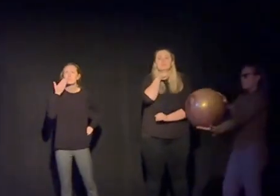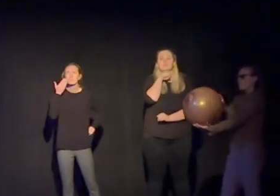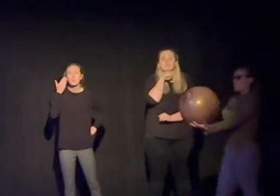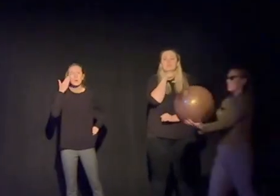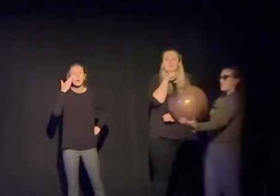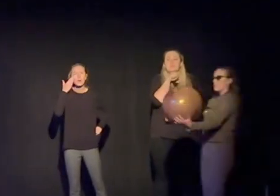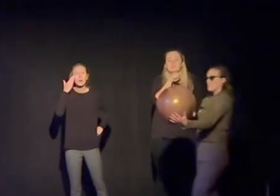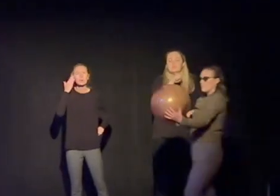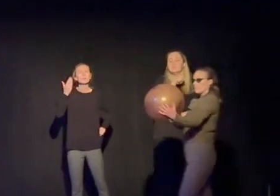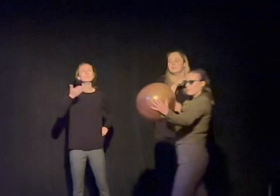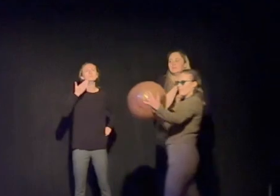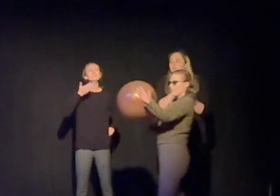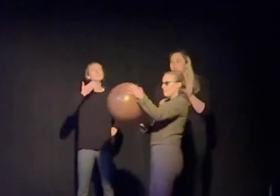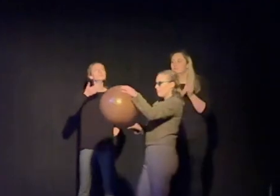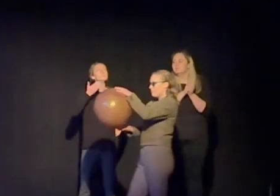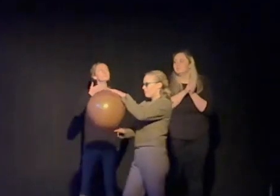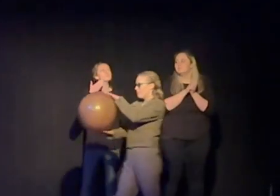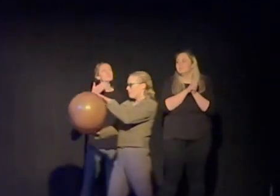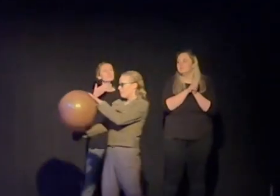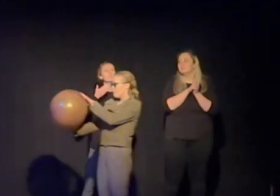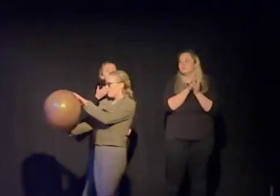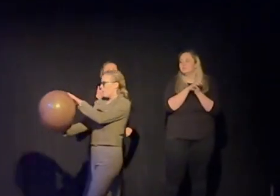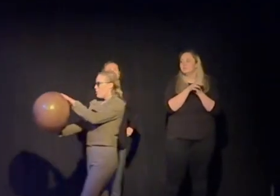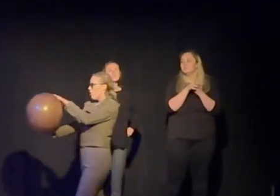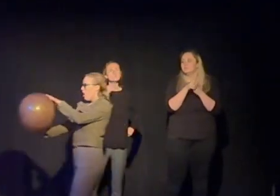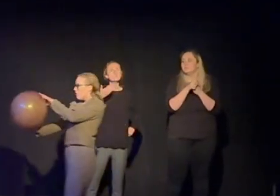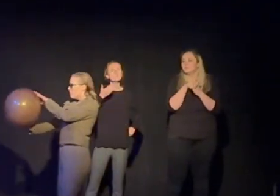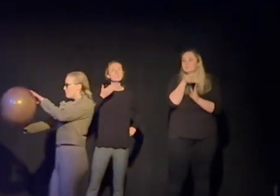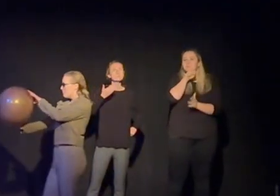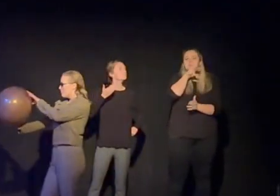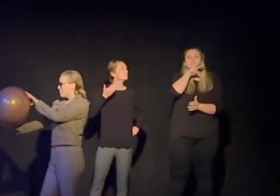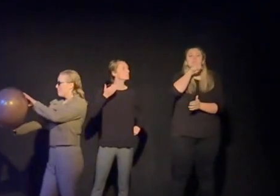I know that perfume.